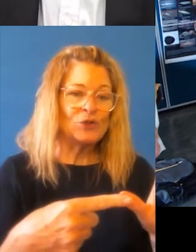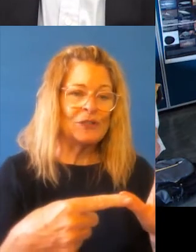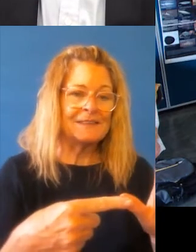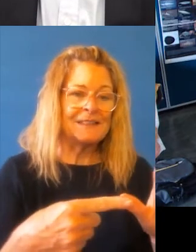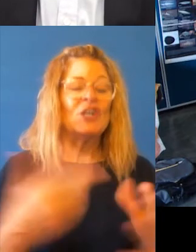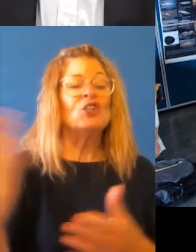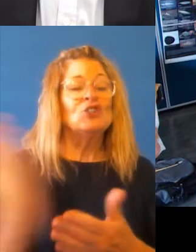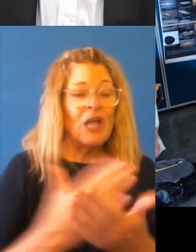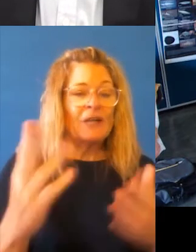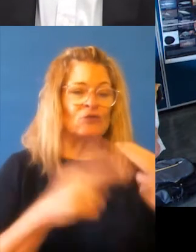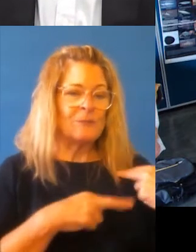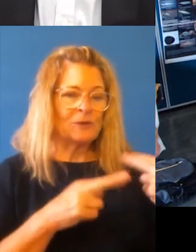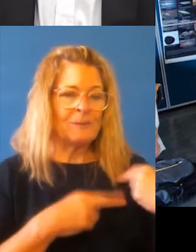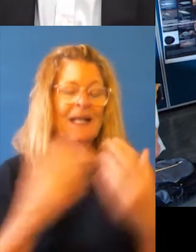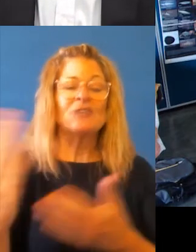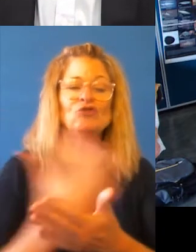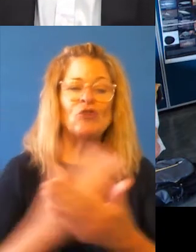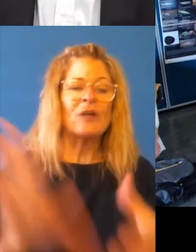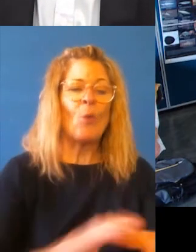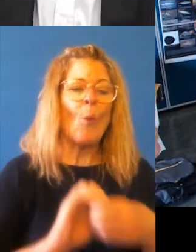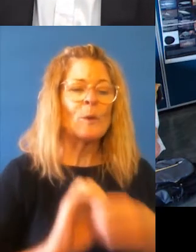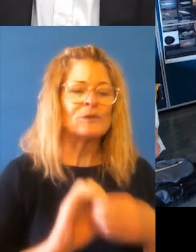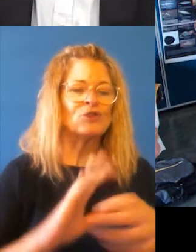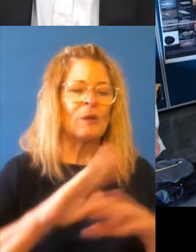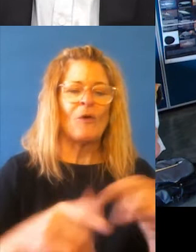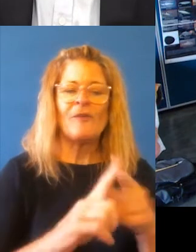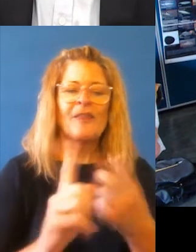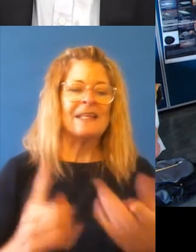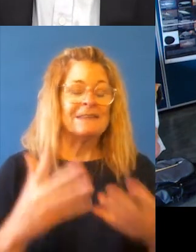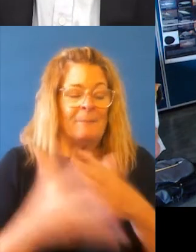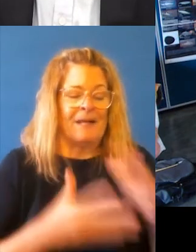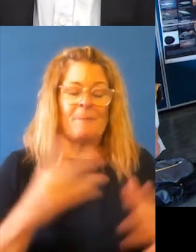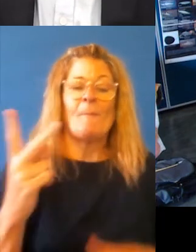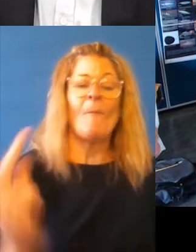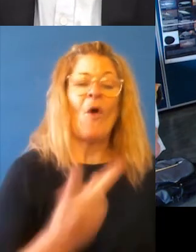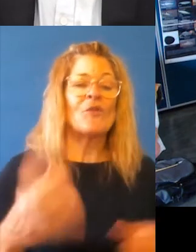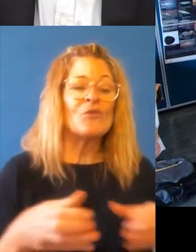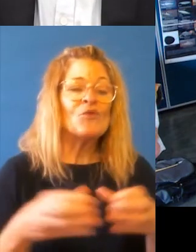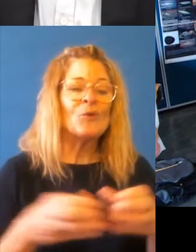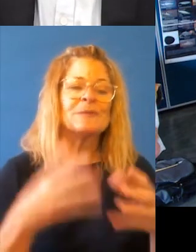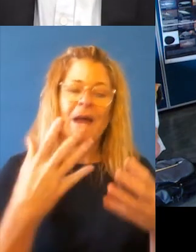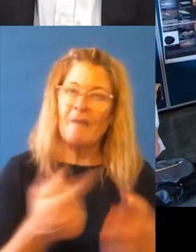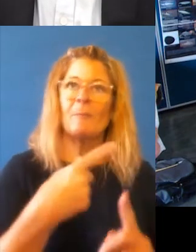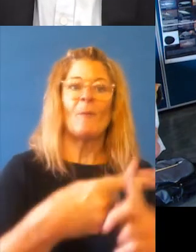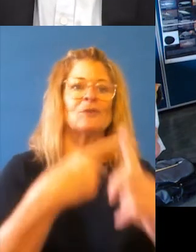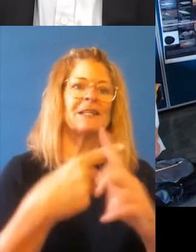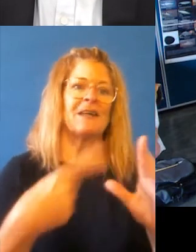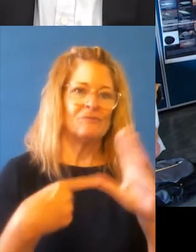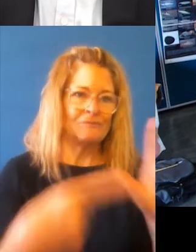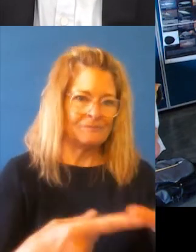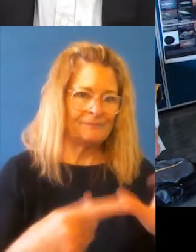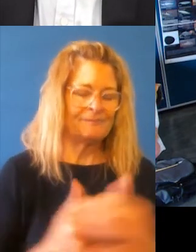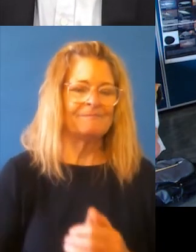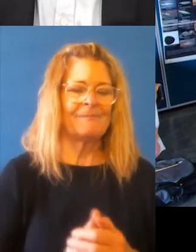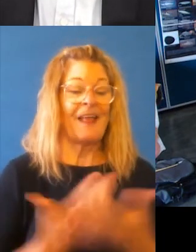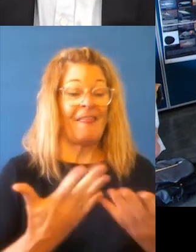ownership, resulting in real outcomes for both parties. This is why partnerships with First Nations